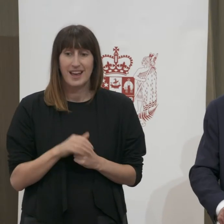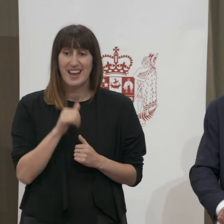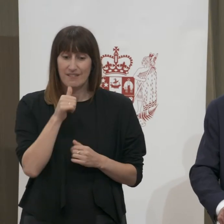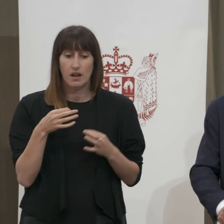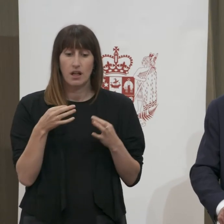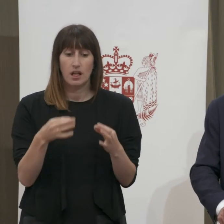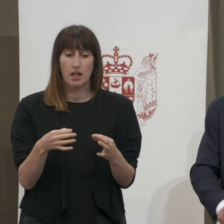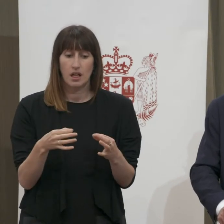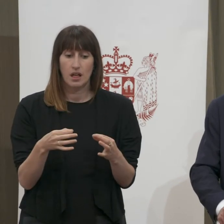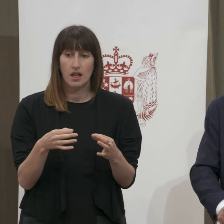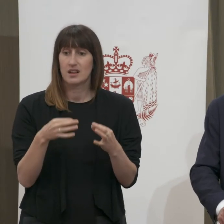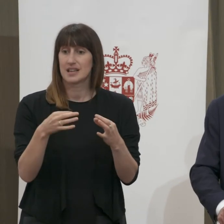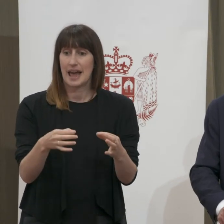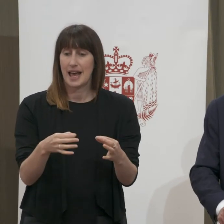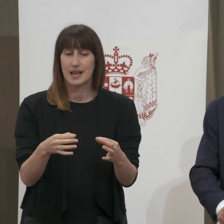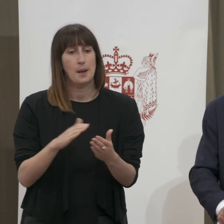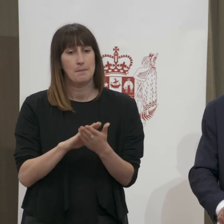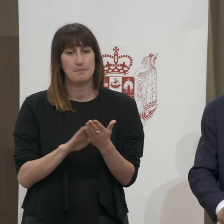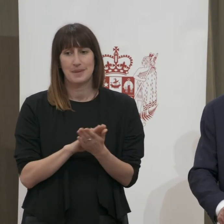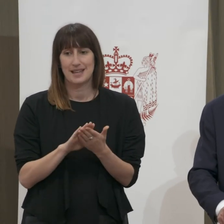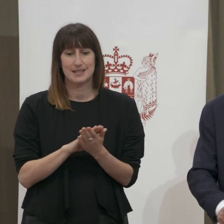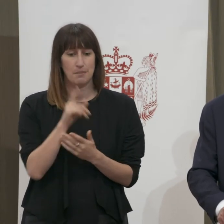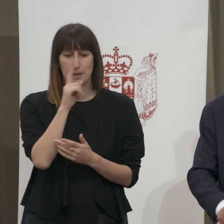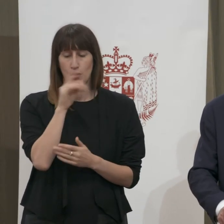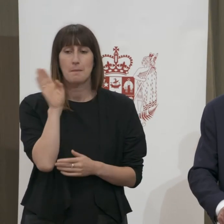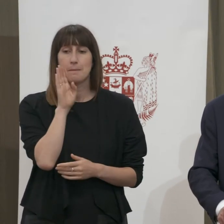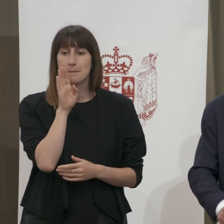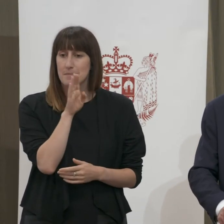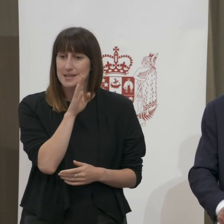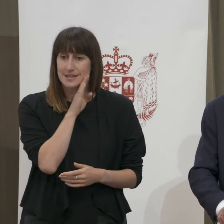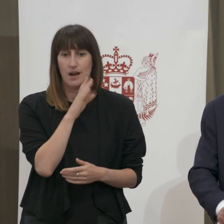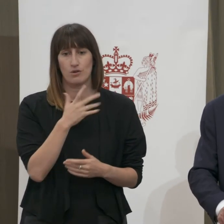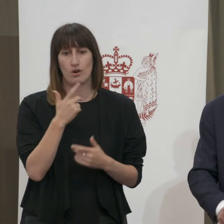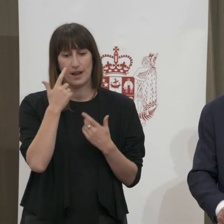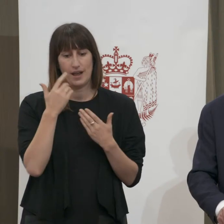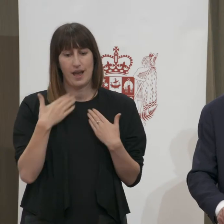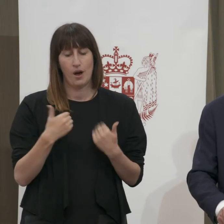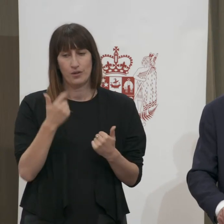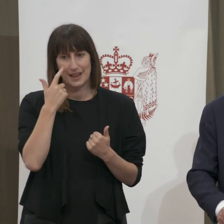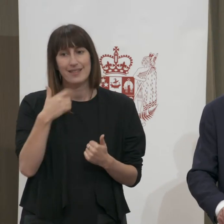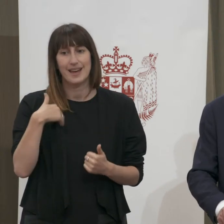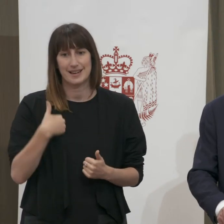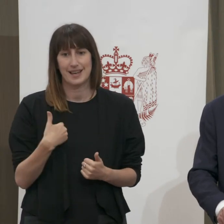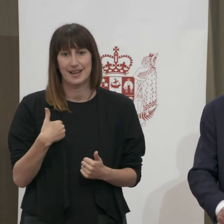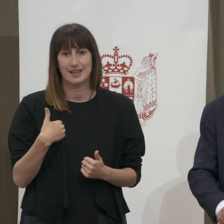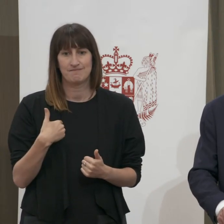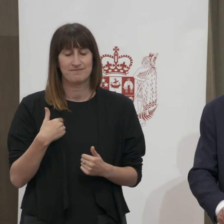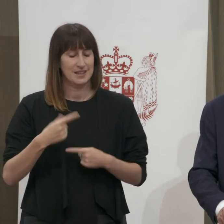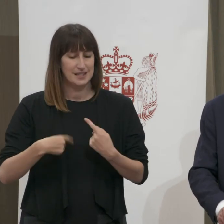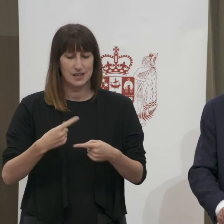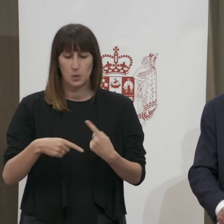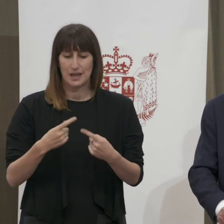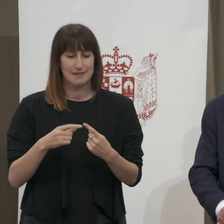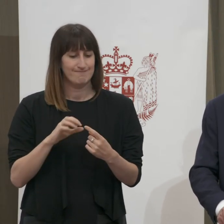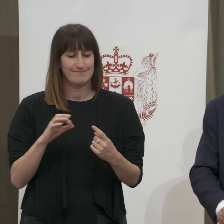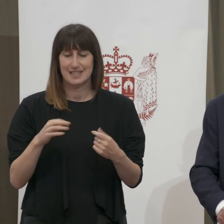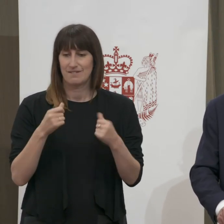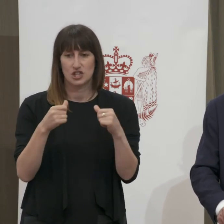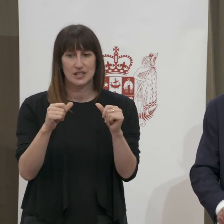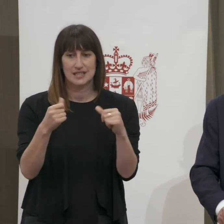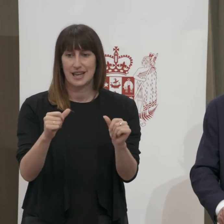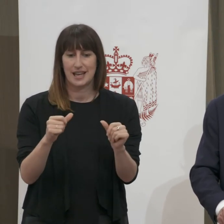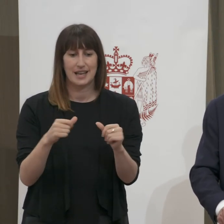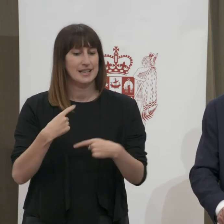is another week of people unnecessarily missing out on the healthcare they need, of continuing inefficiency, of